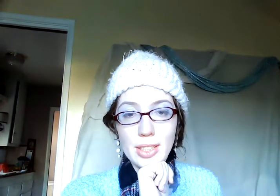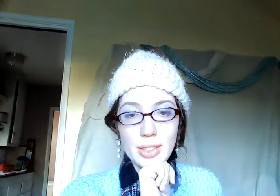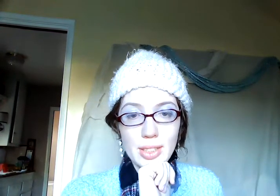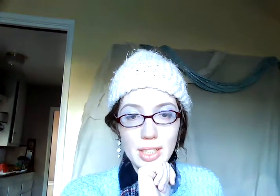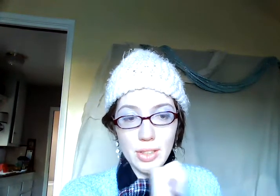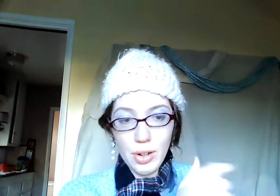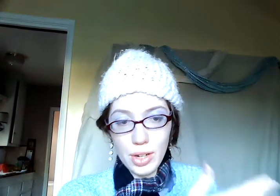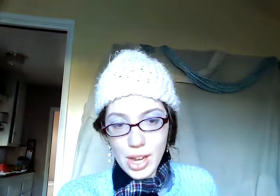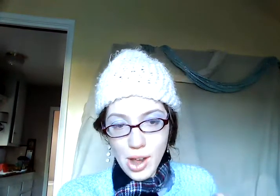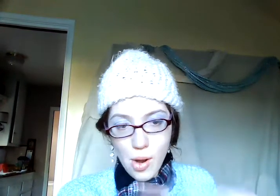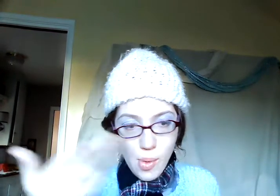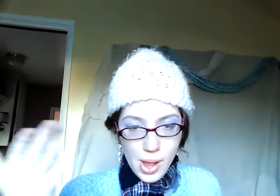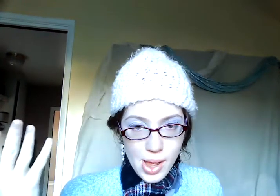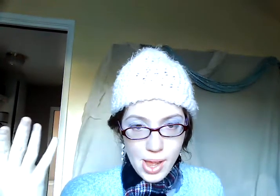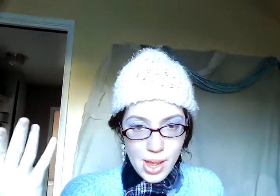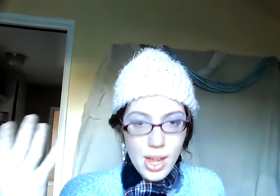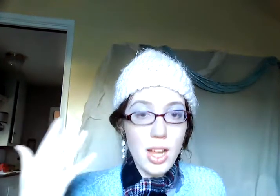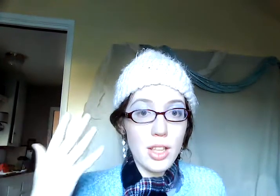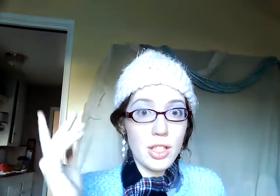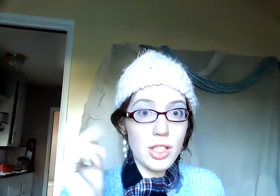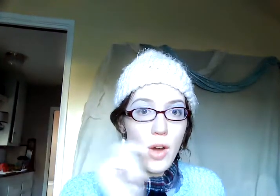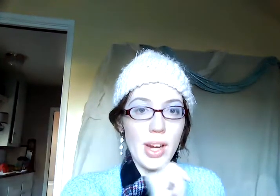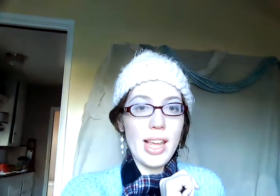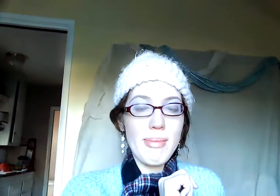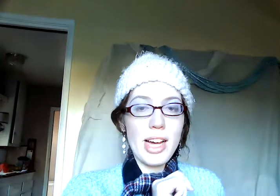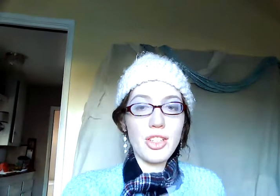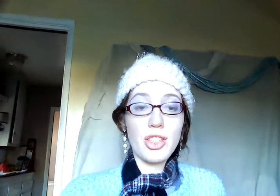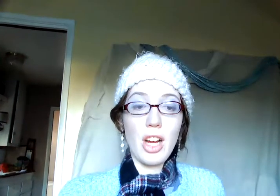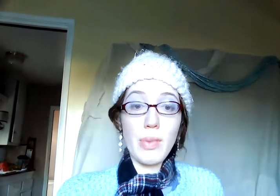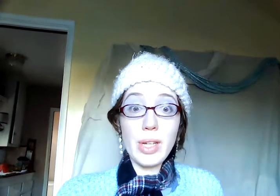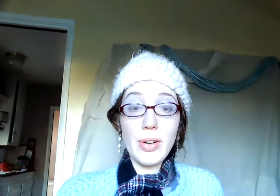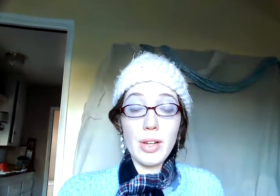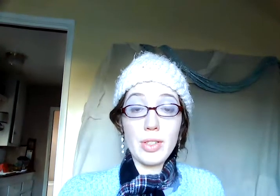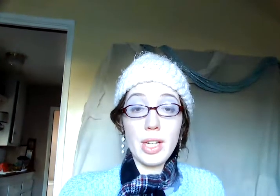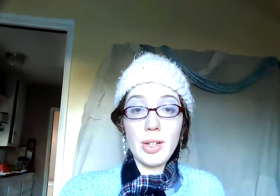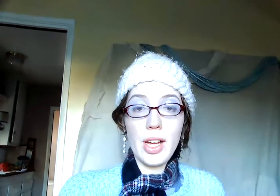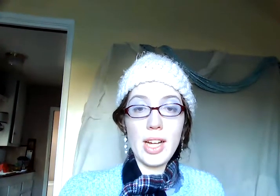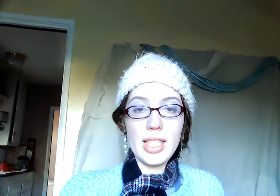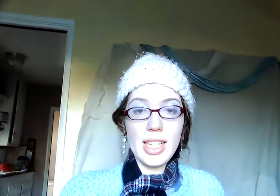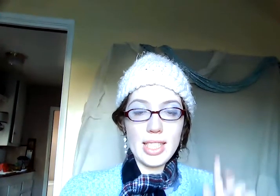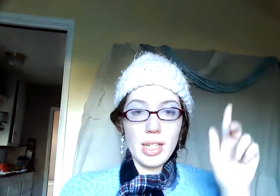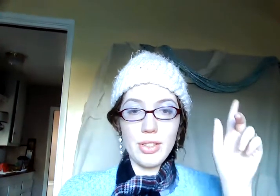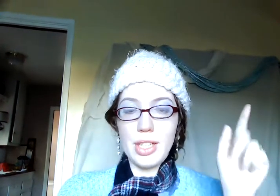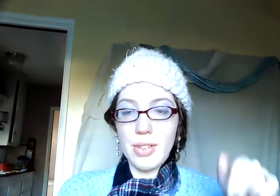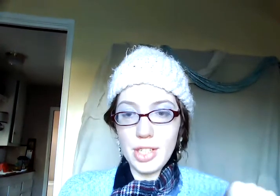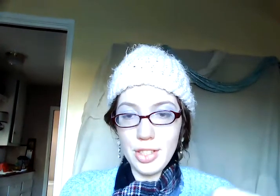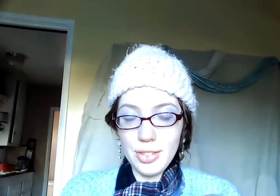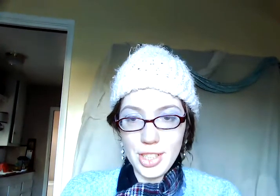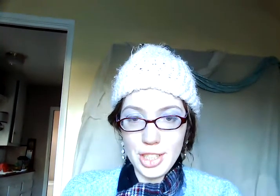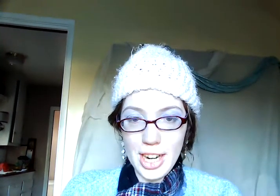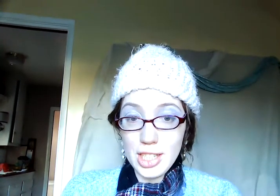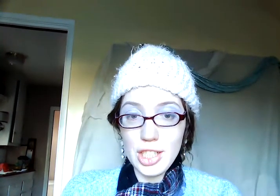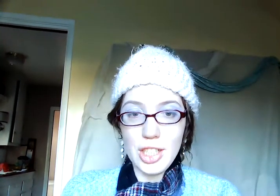you already know the snow and heat miser song from the earth out of Santa Claus and yes I'm going to use the original version so